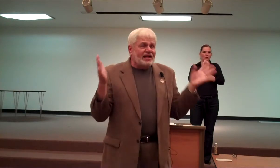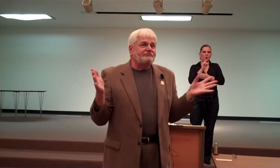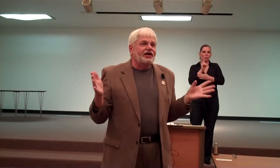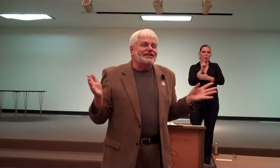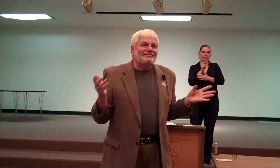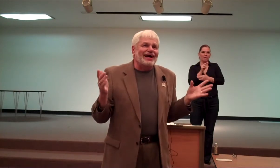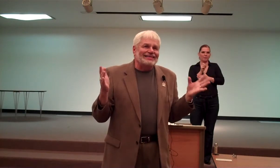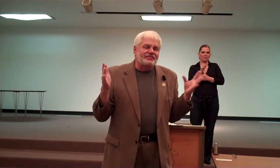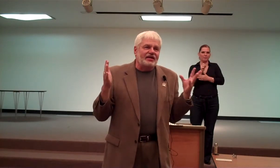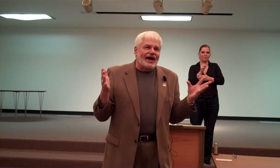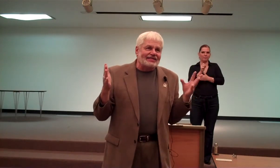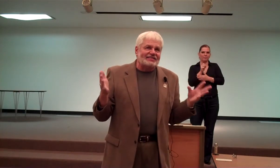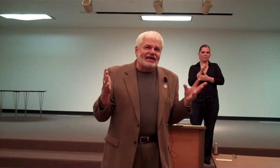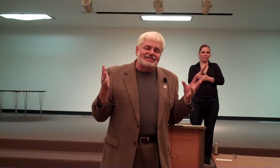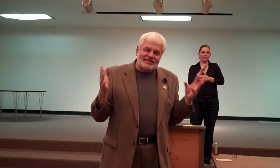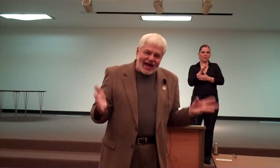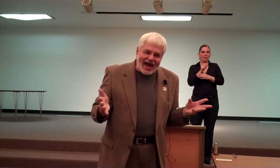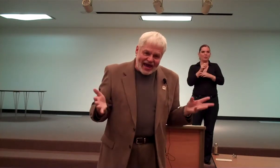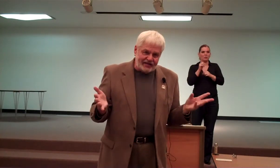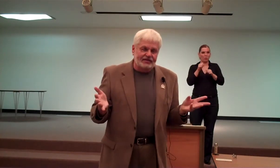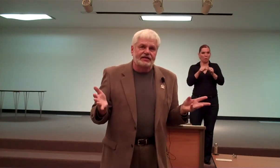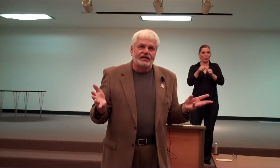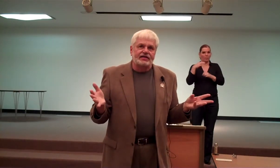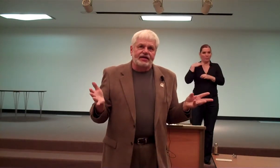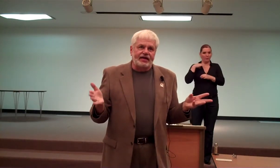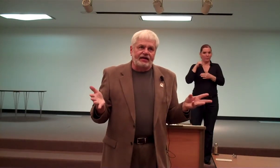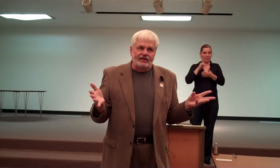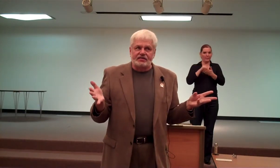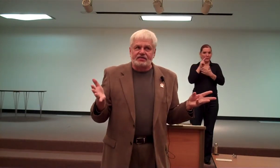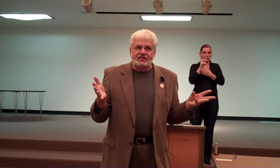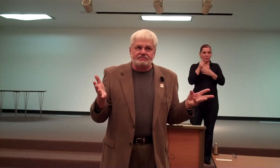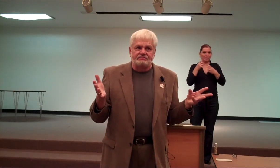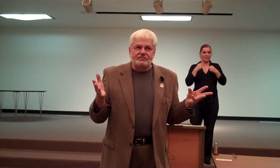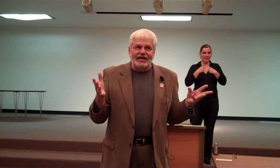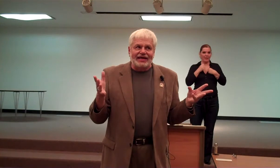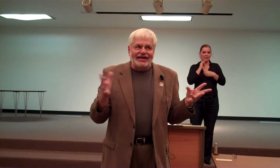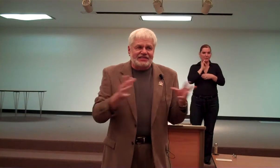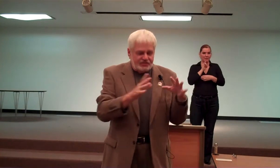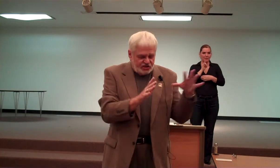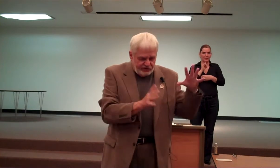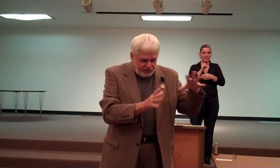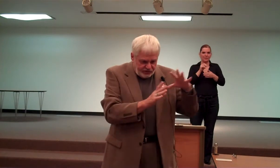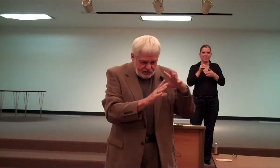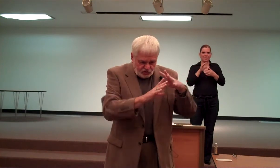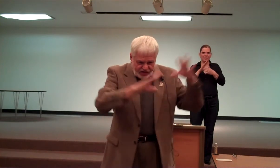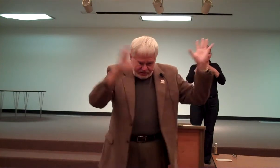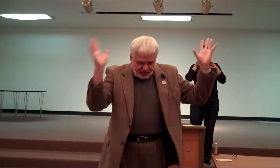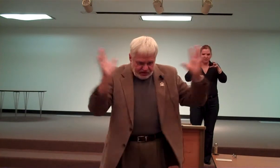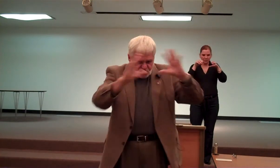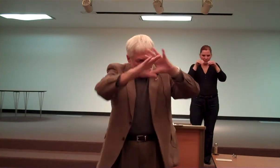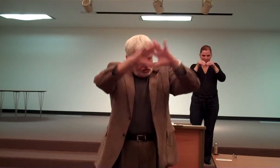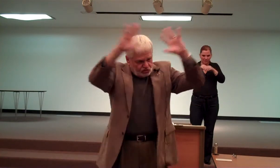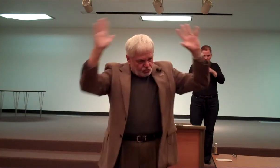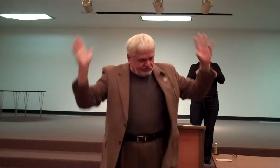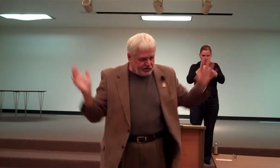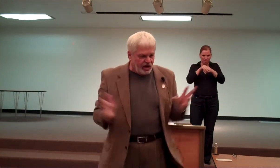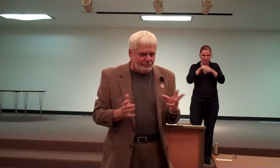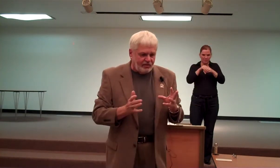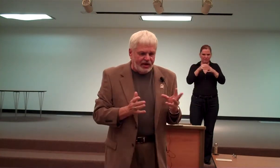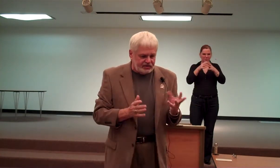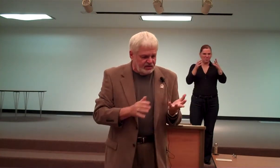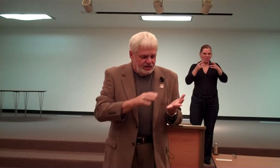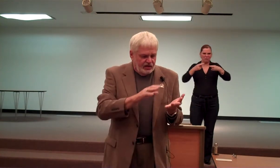the benefit that the United States has had is its interior is drained by this huge